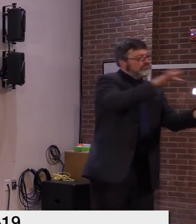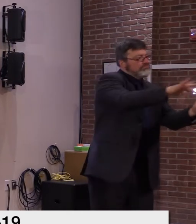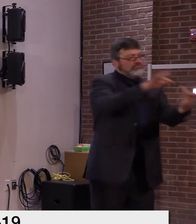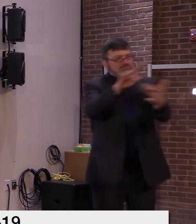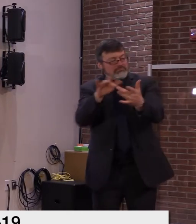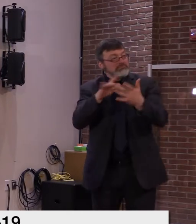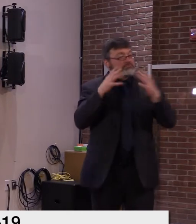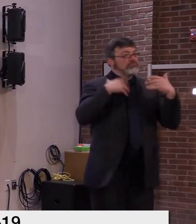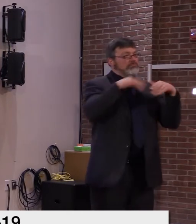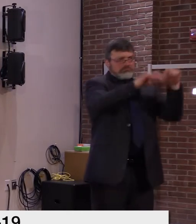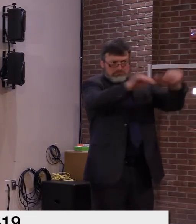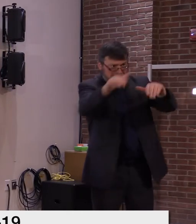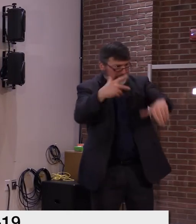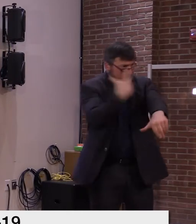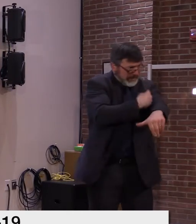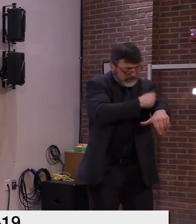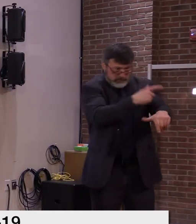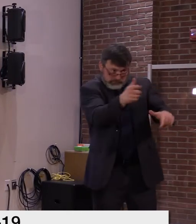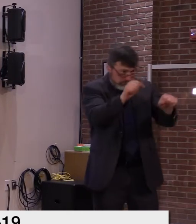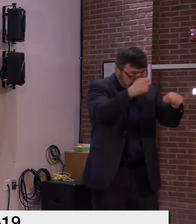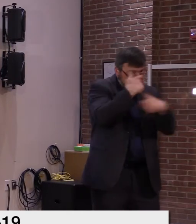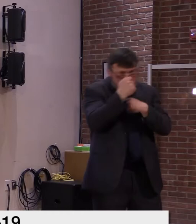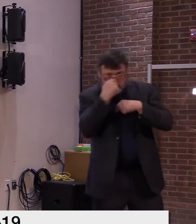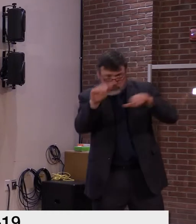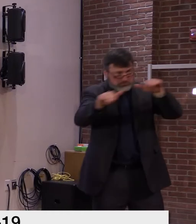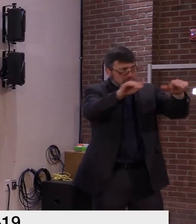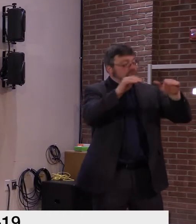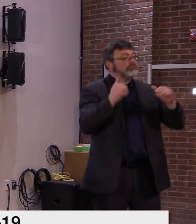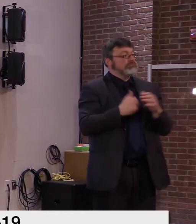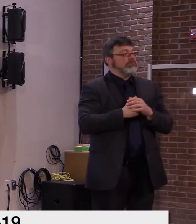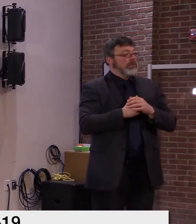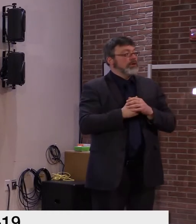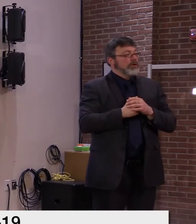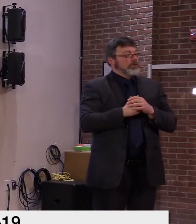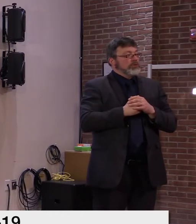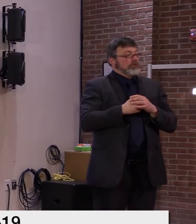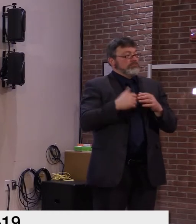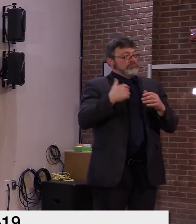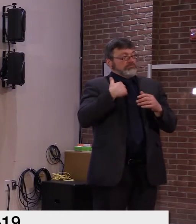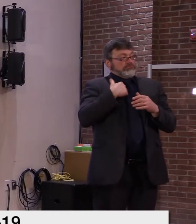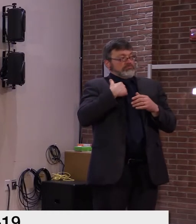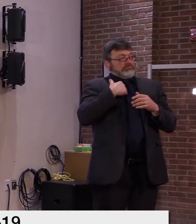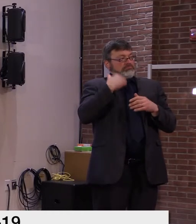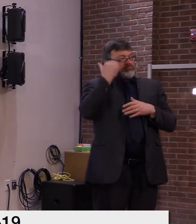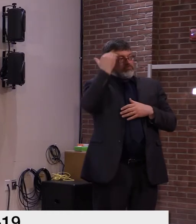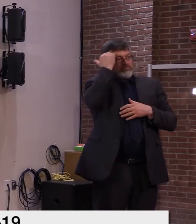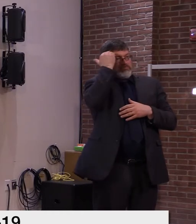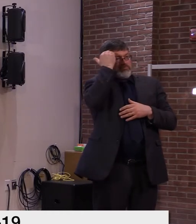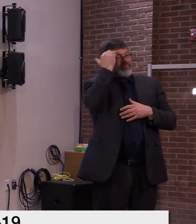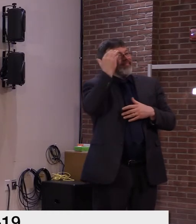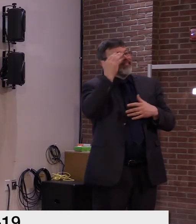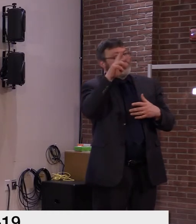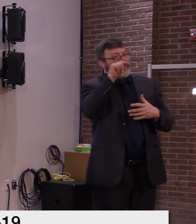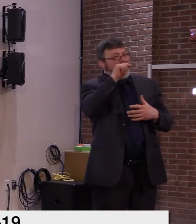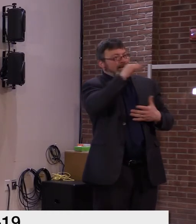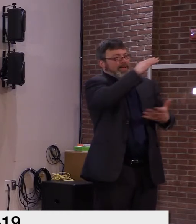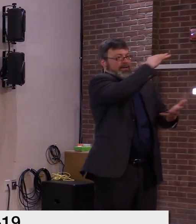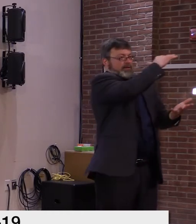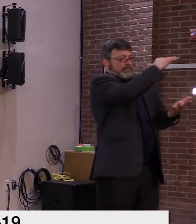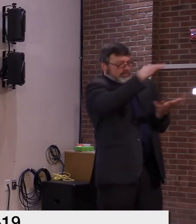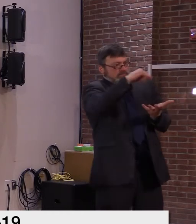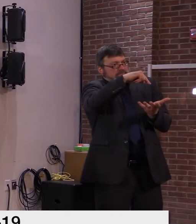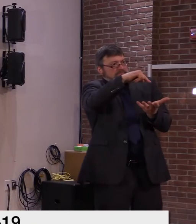with the prospect of having the Johnson & Johnson vaccine available, our strategy will evolve. And essentially, that's what's happened this week.